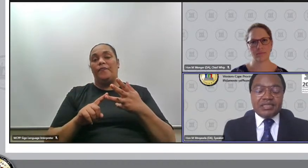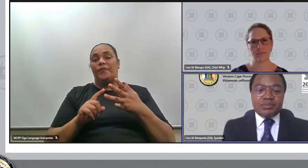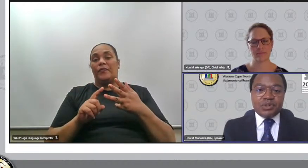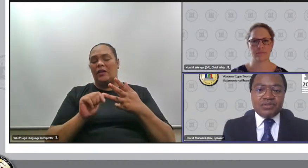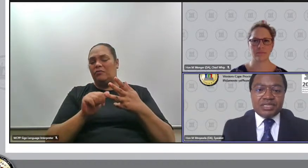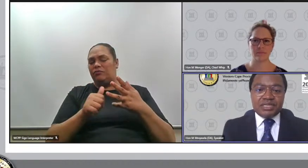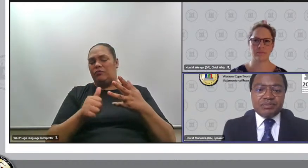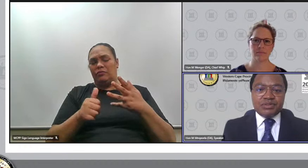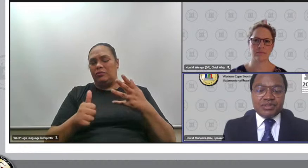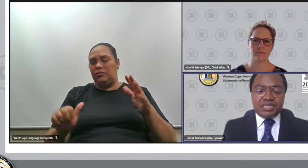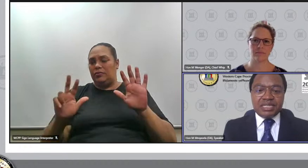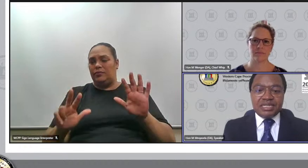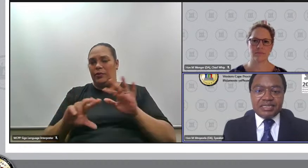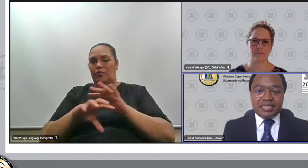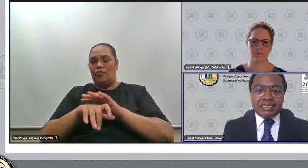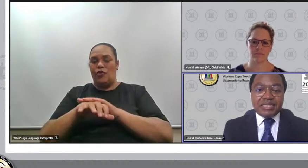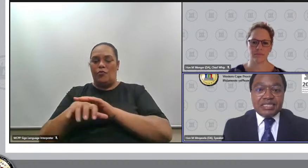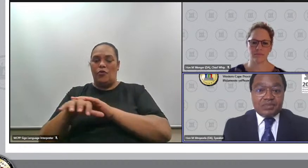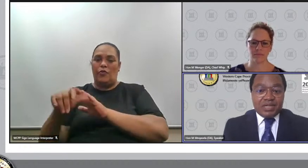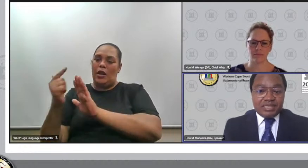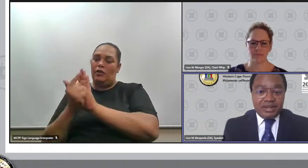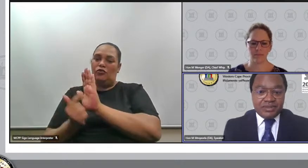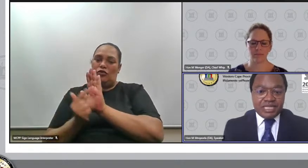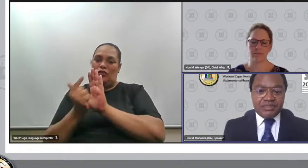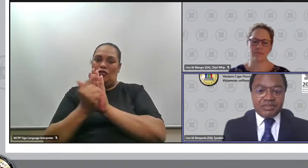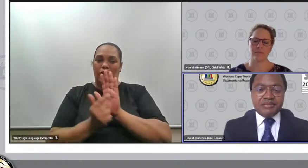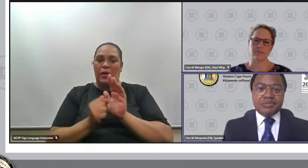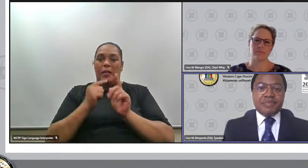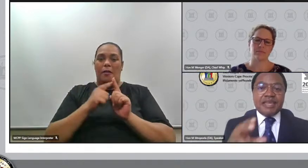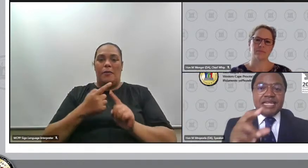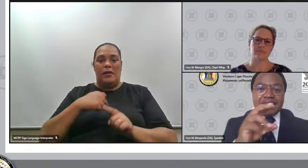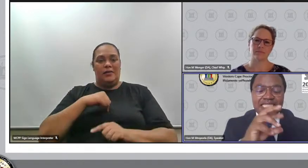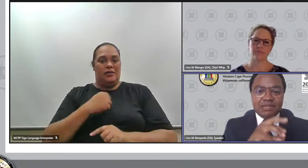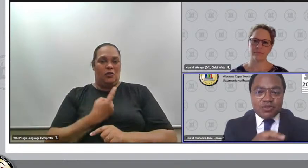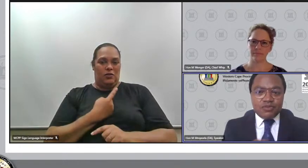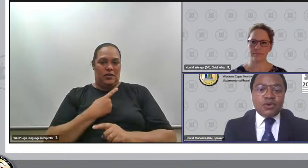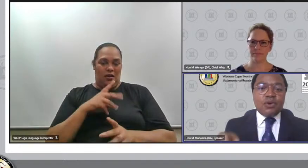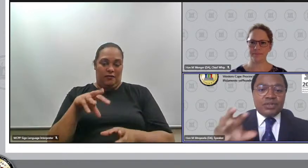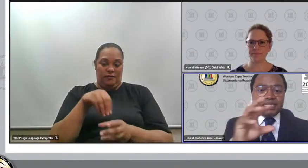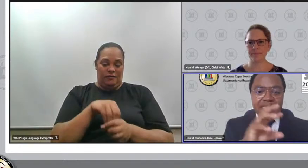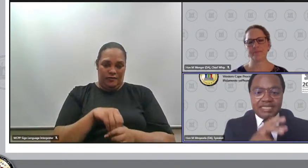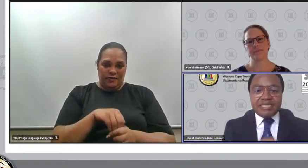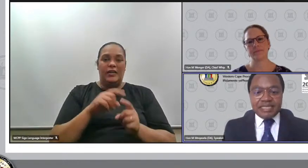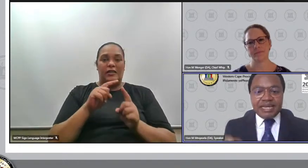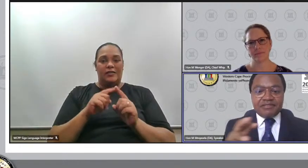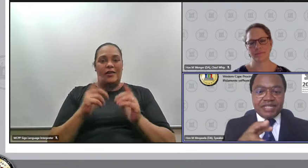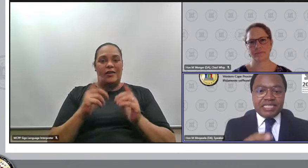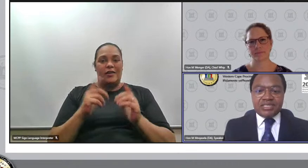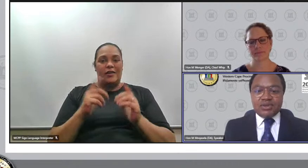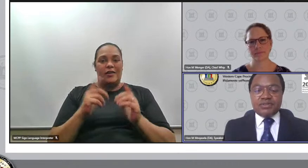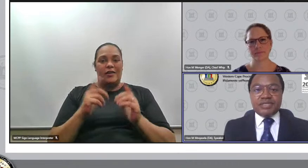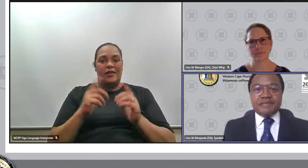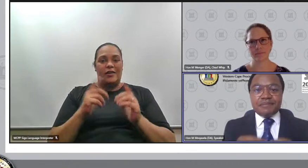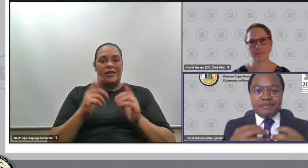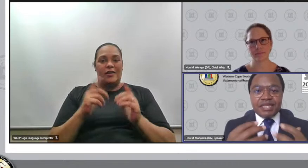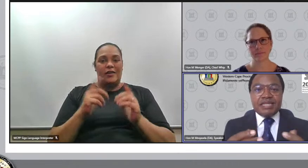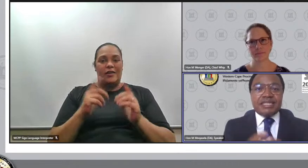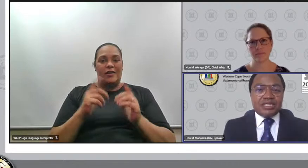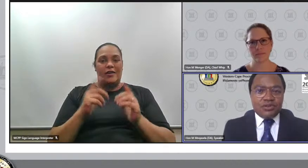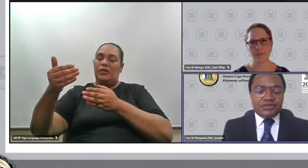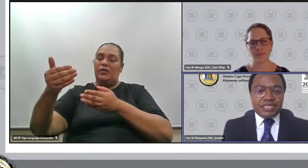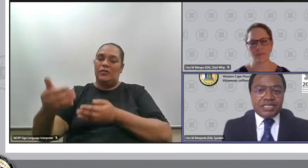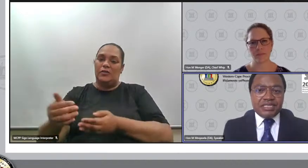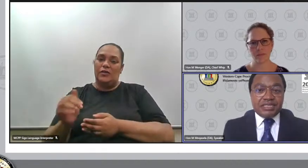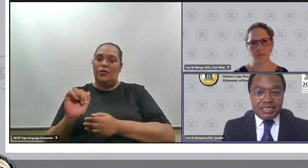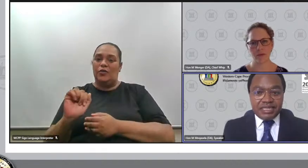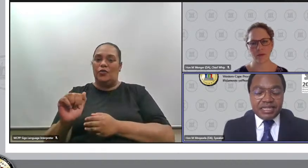other eight provincial legislatures plus ourselves, in terms of coordinating the affairs of